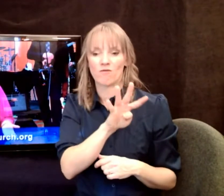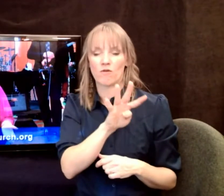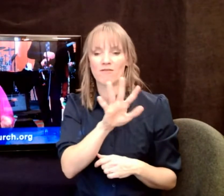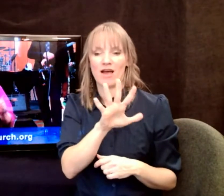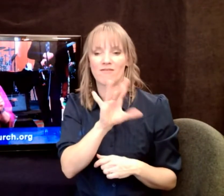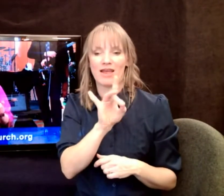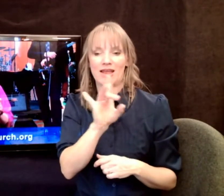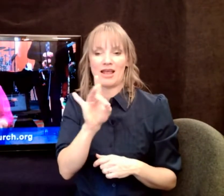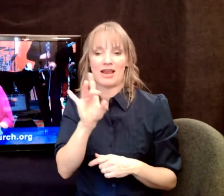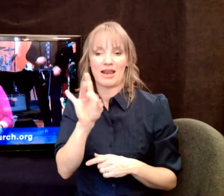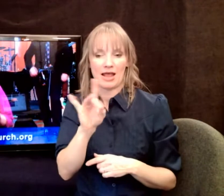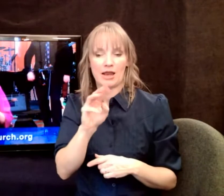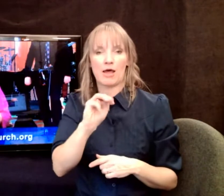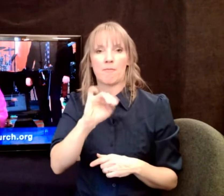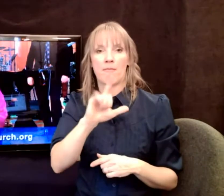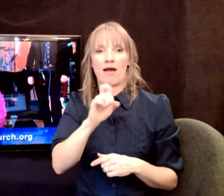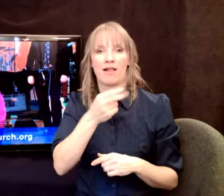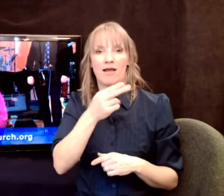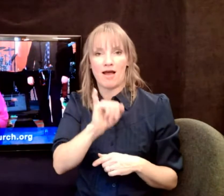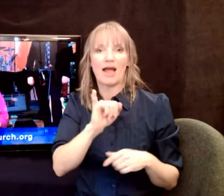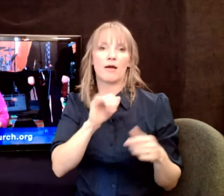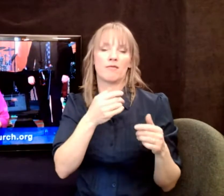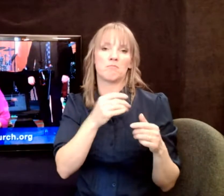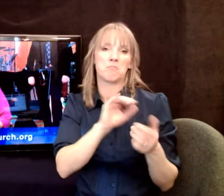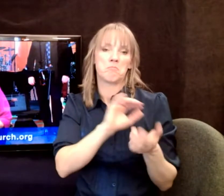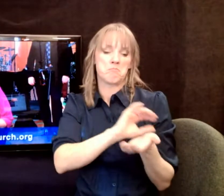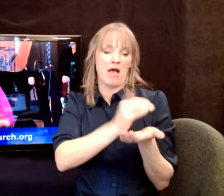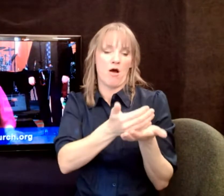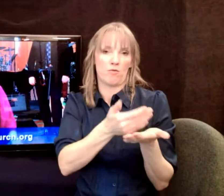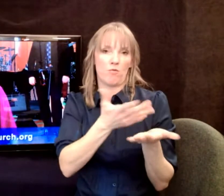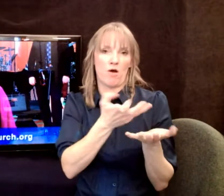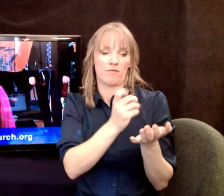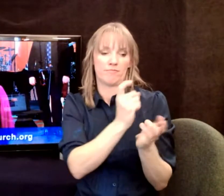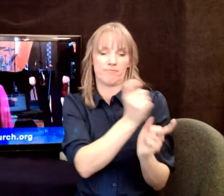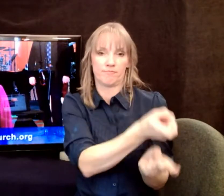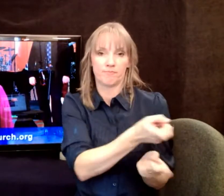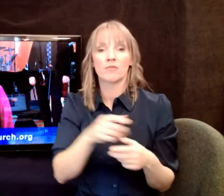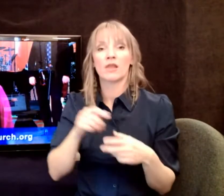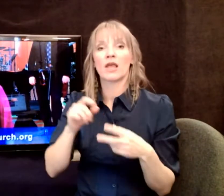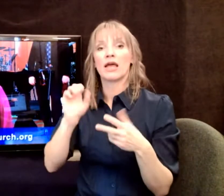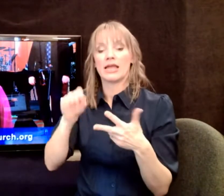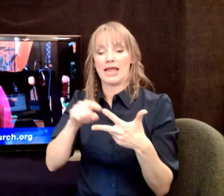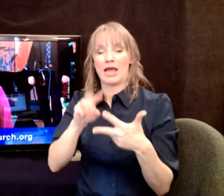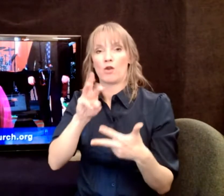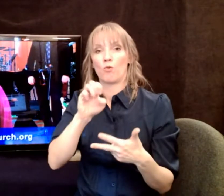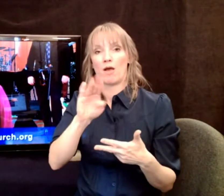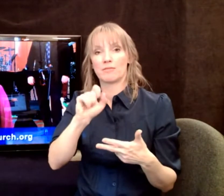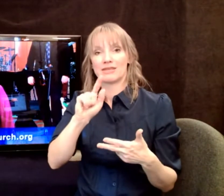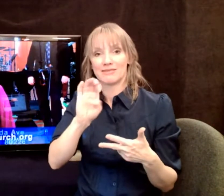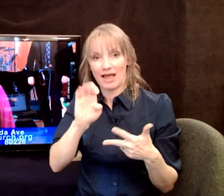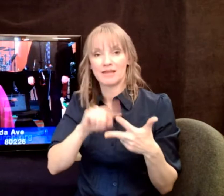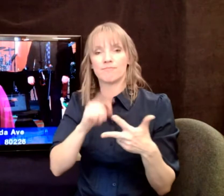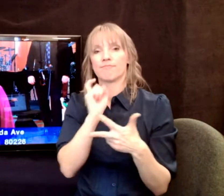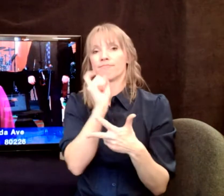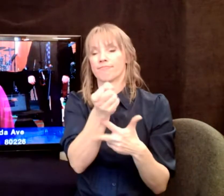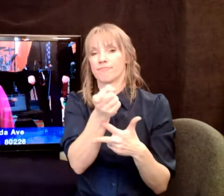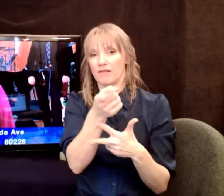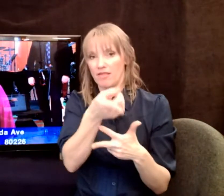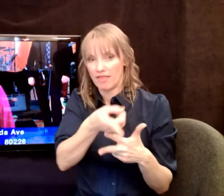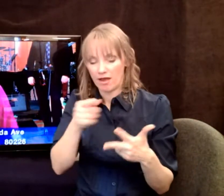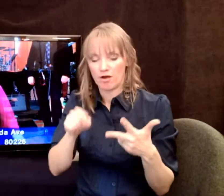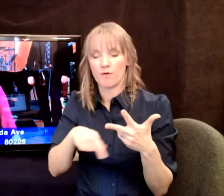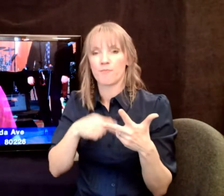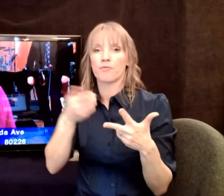45888, put in the word Mile High, and put the amount in you'd like to give. You can go to our website at milehighchurch.org and make a donation there.